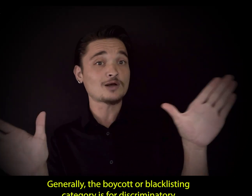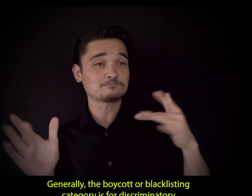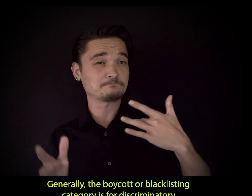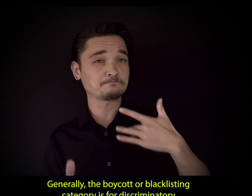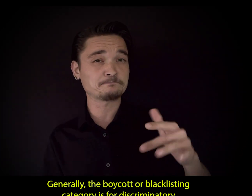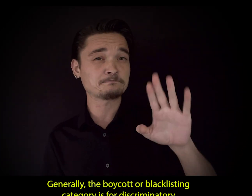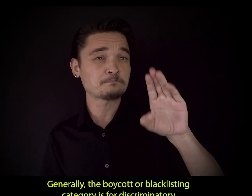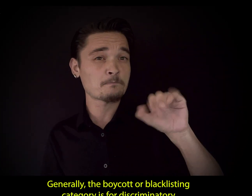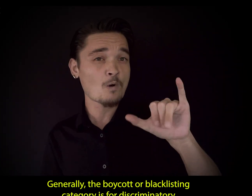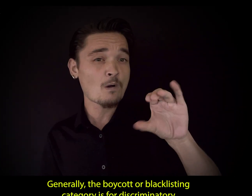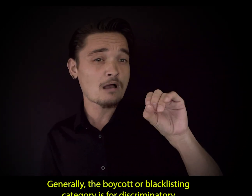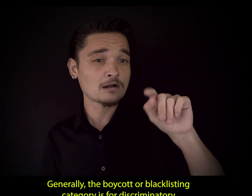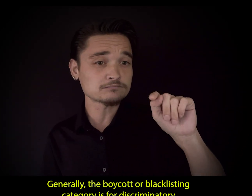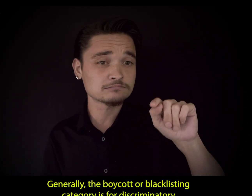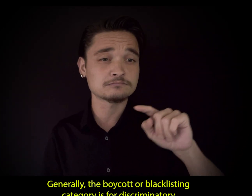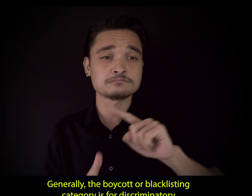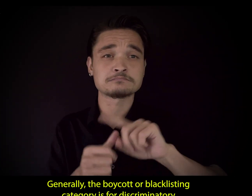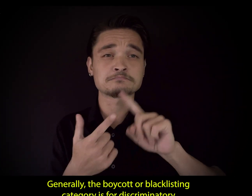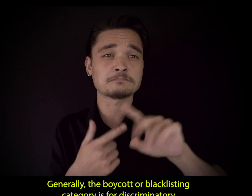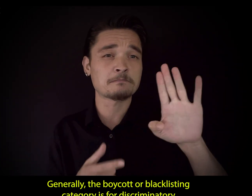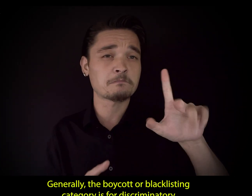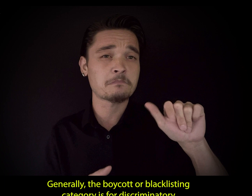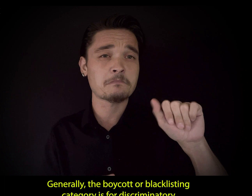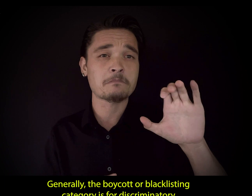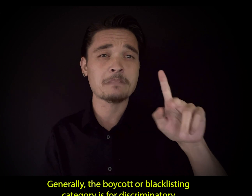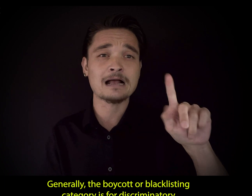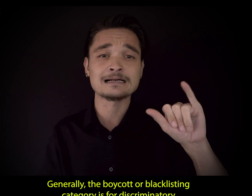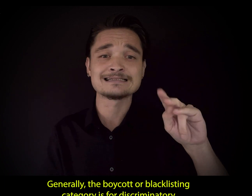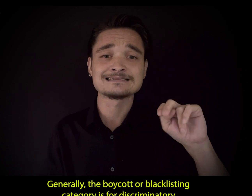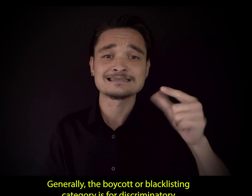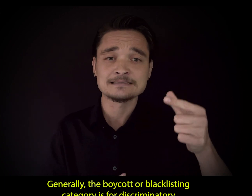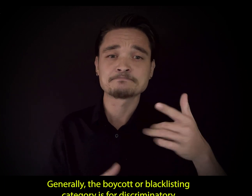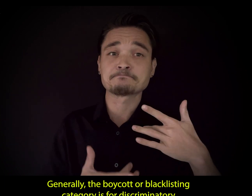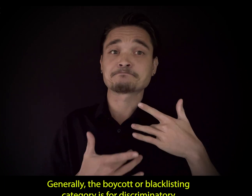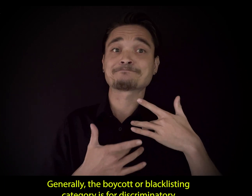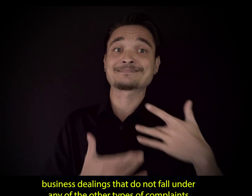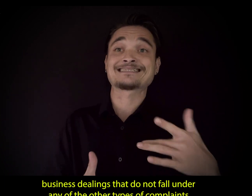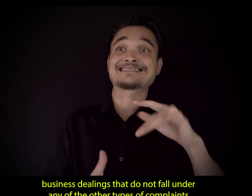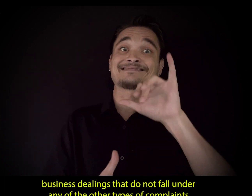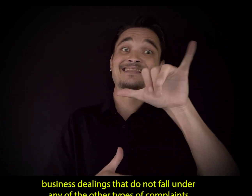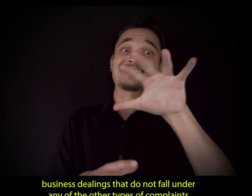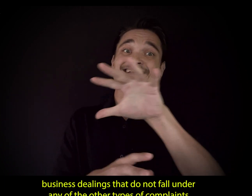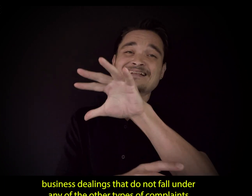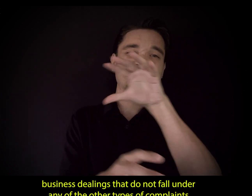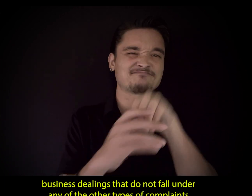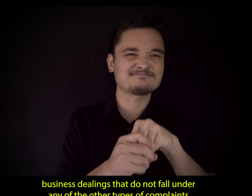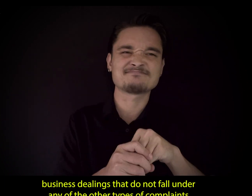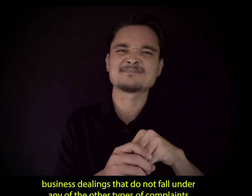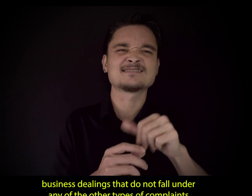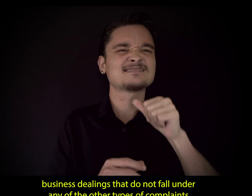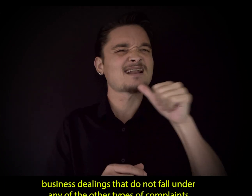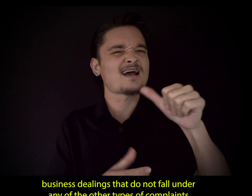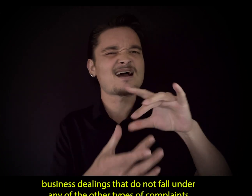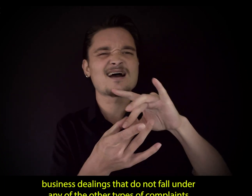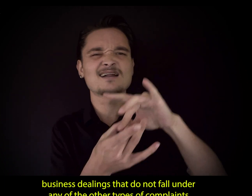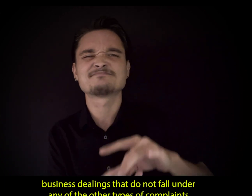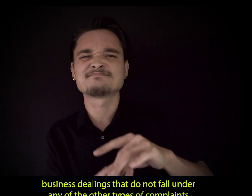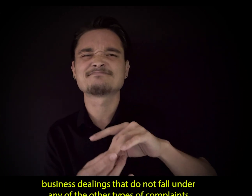Generally, the boycott or blacklisting category is for discriminatory business dealings that do not fall under any of the